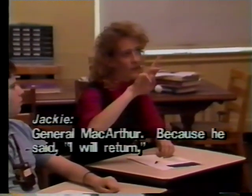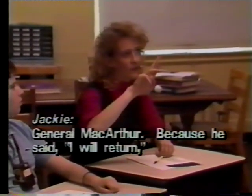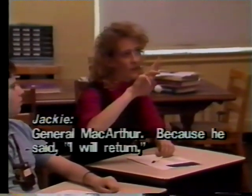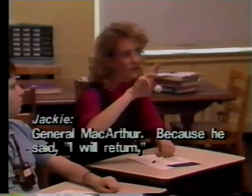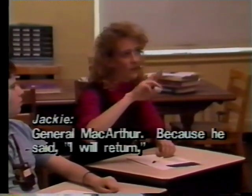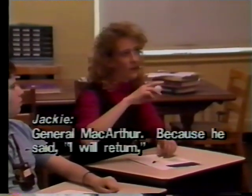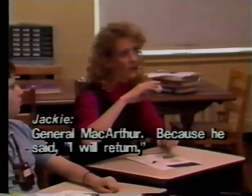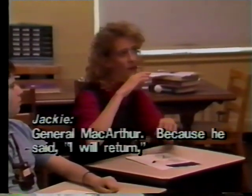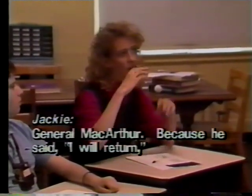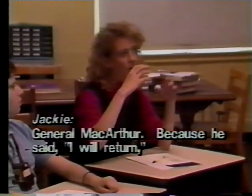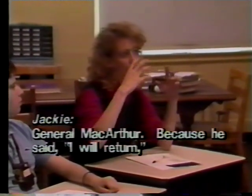What?